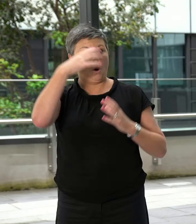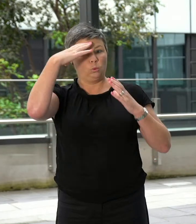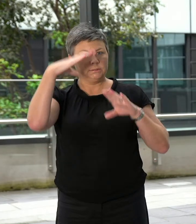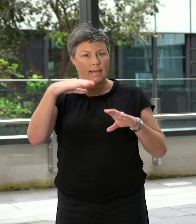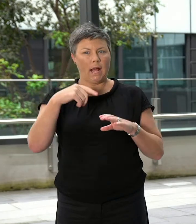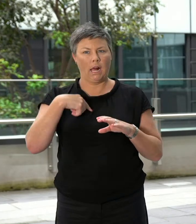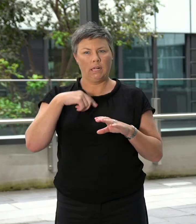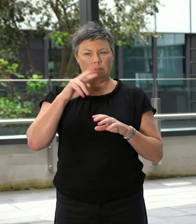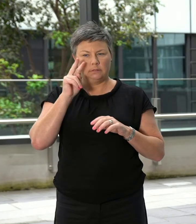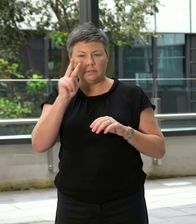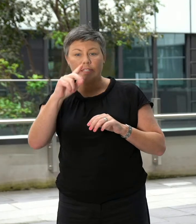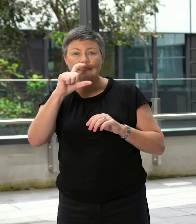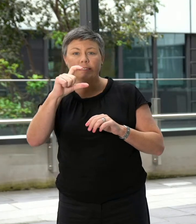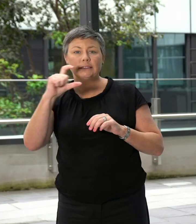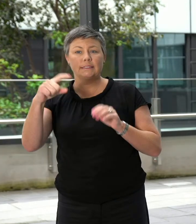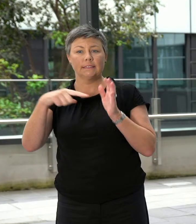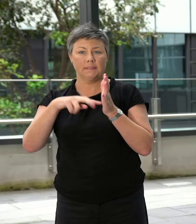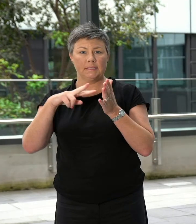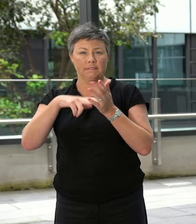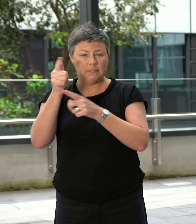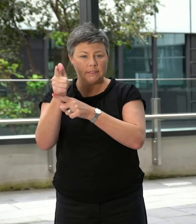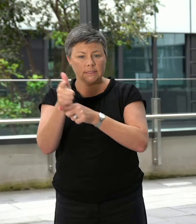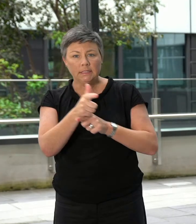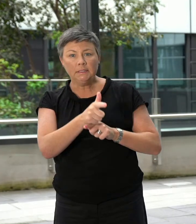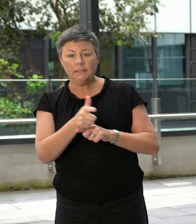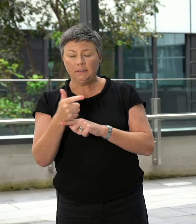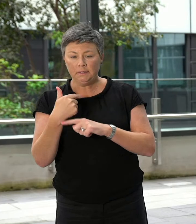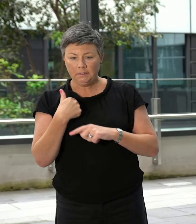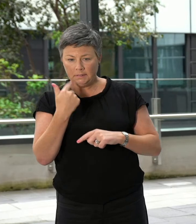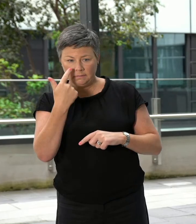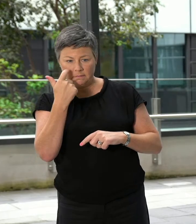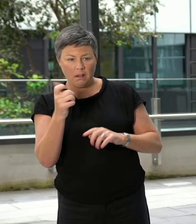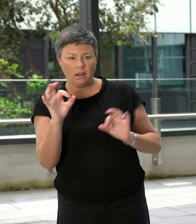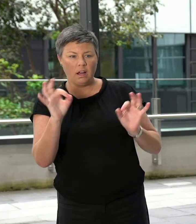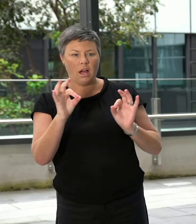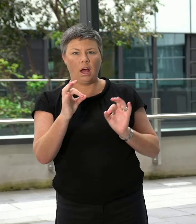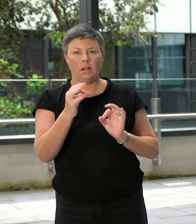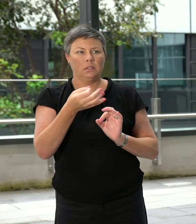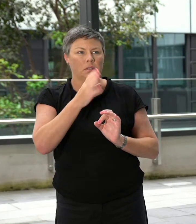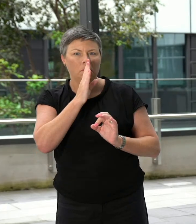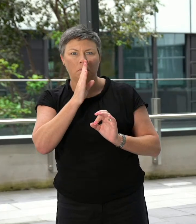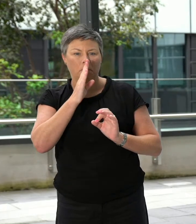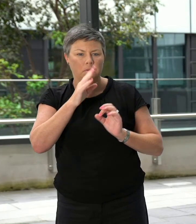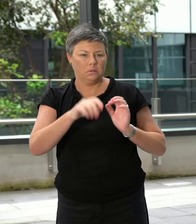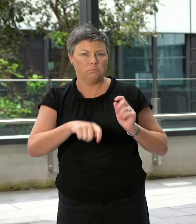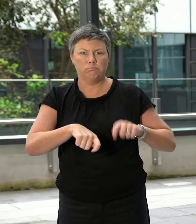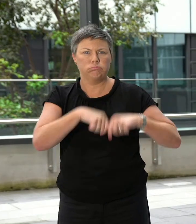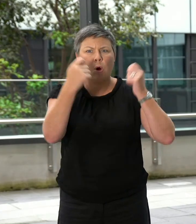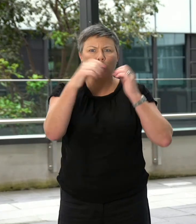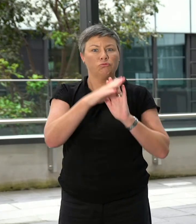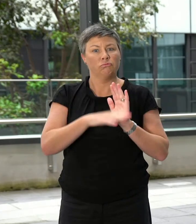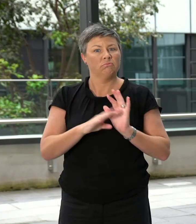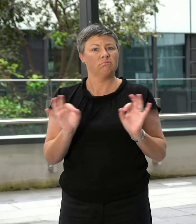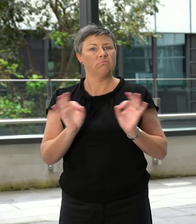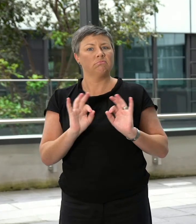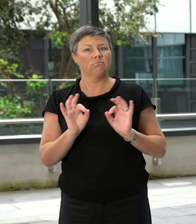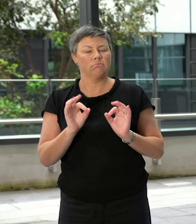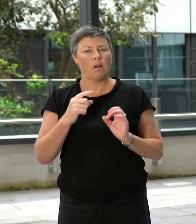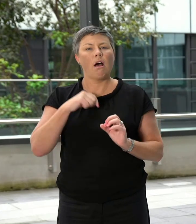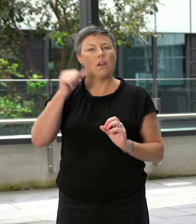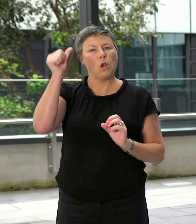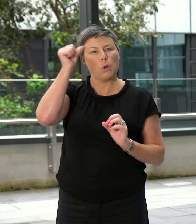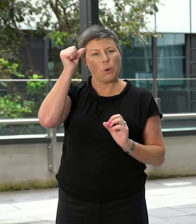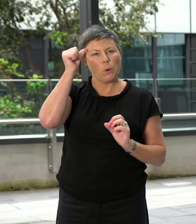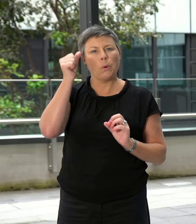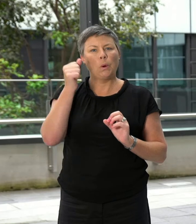any clear breach of any kind. Nothing significant, and I note in the media as well that we've seen something similar